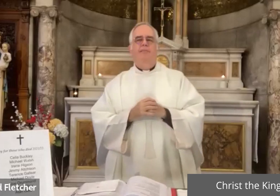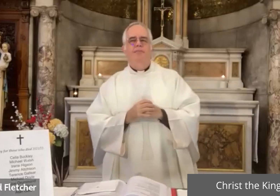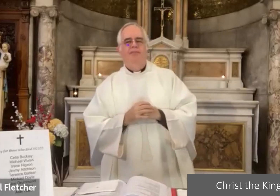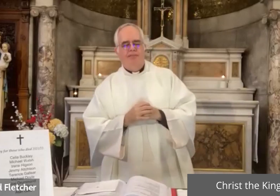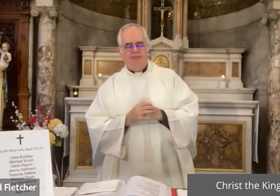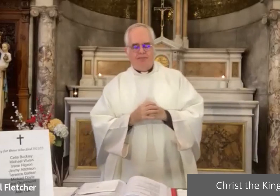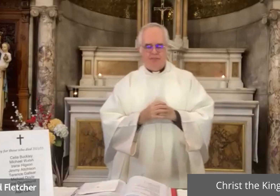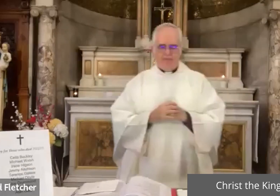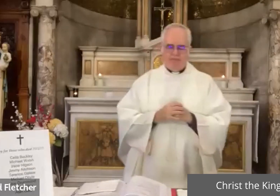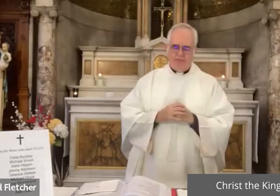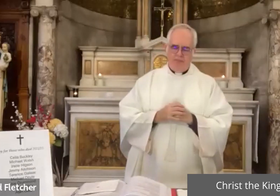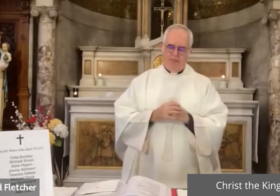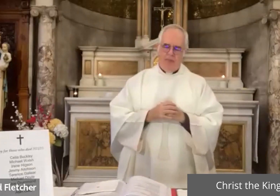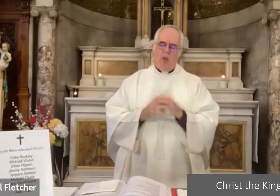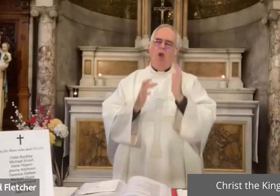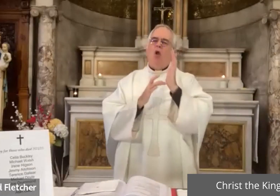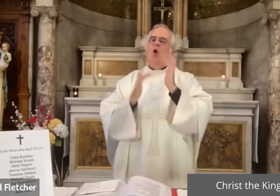carefully.